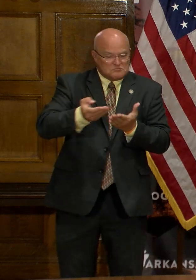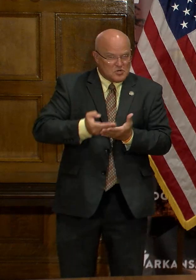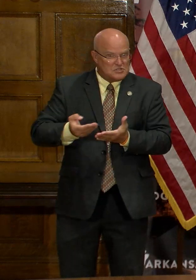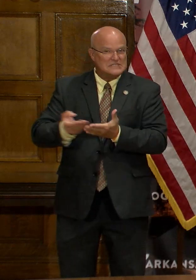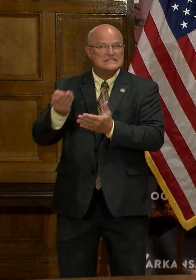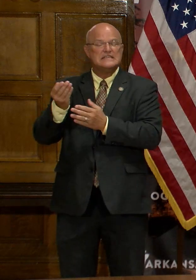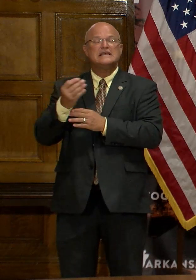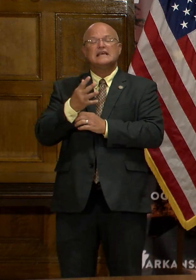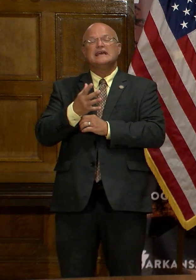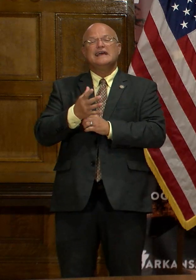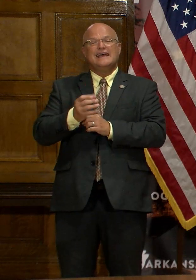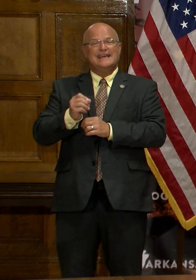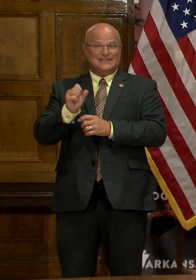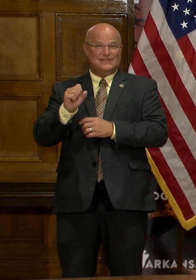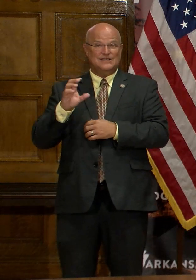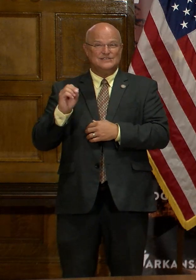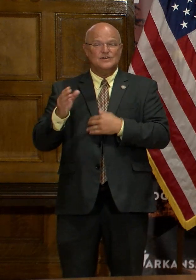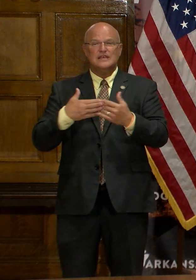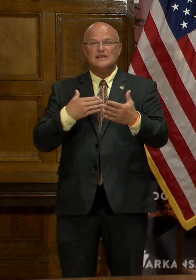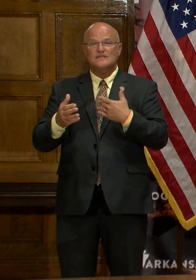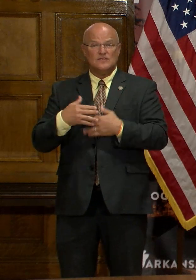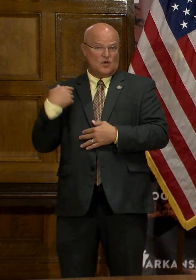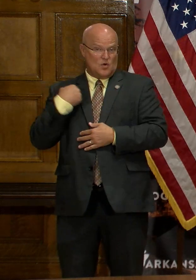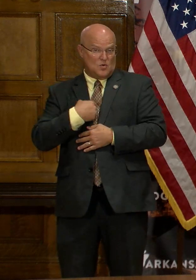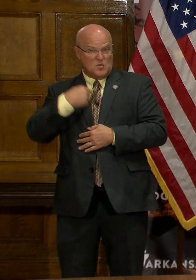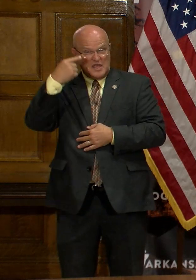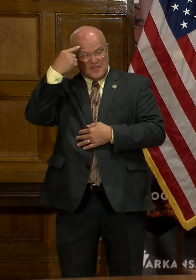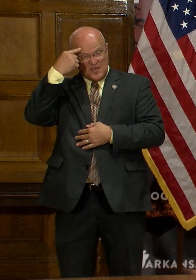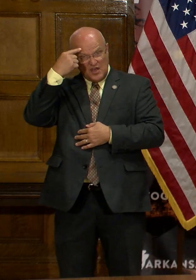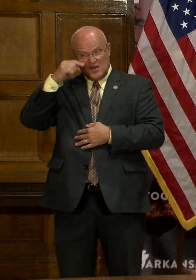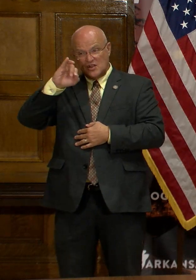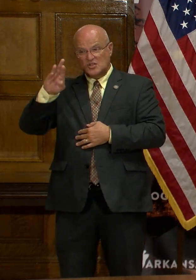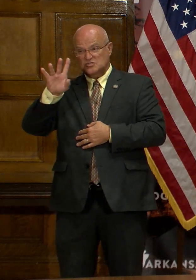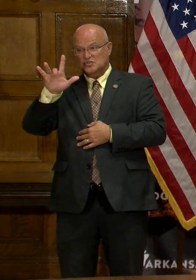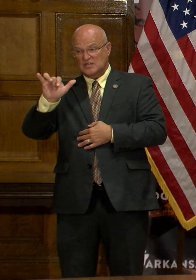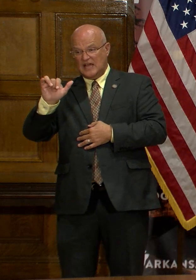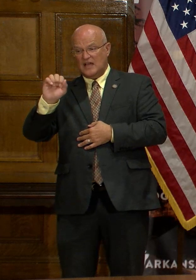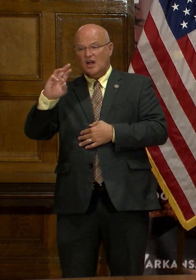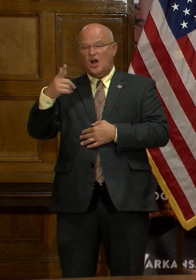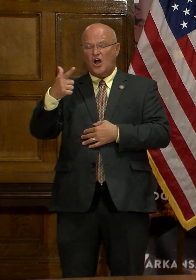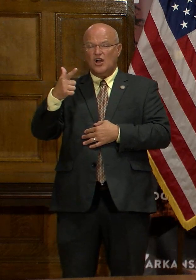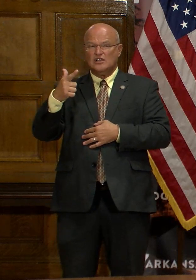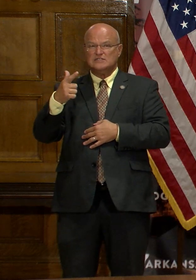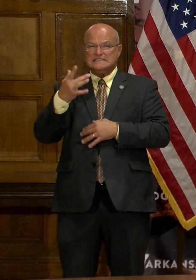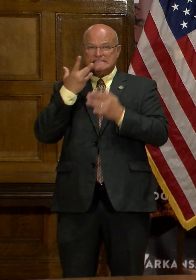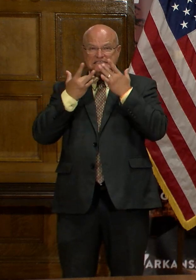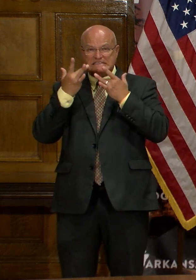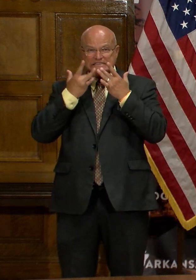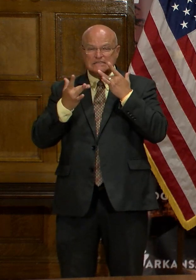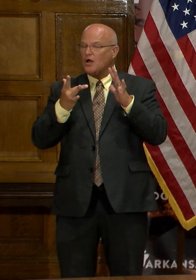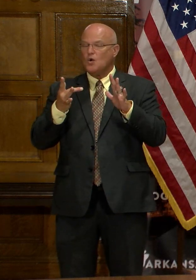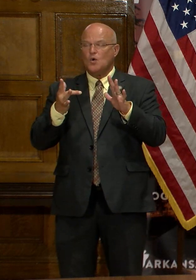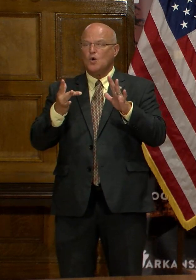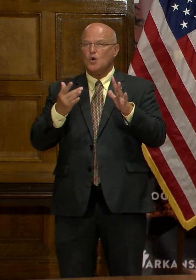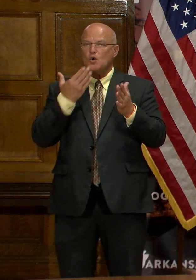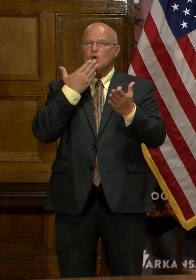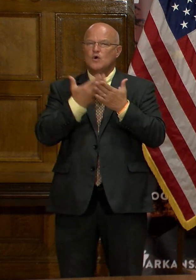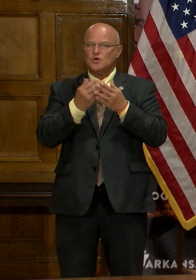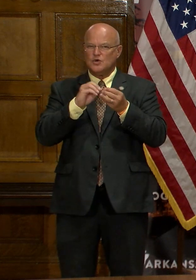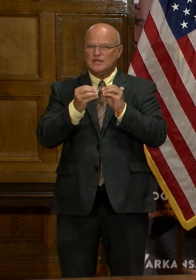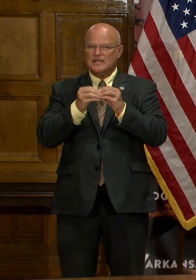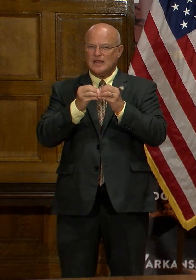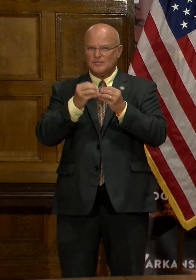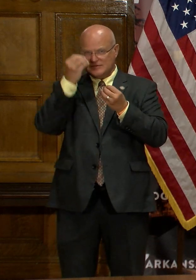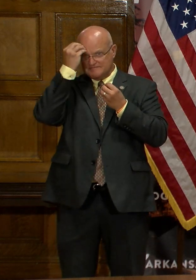purchasing. And so even though we thought July and August might be some tough months, these are very encouraging numbers